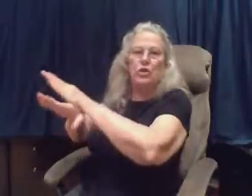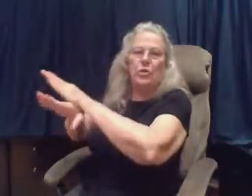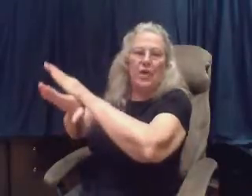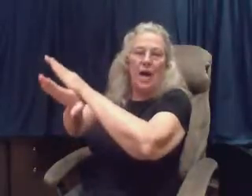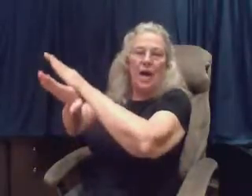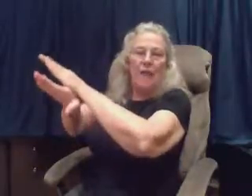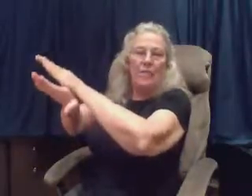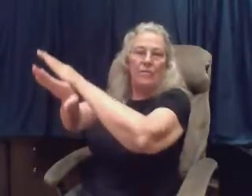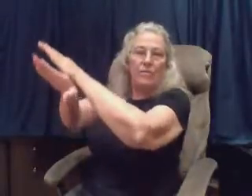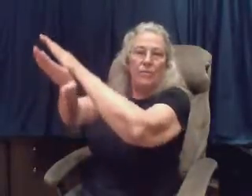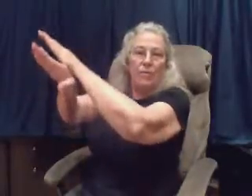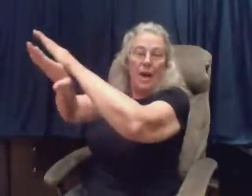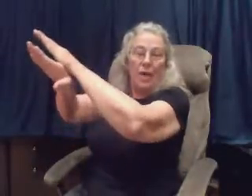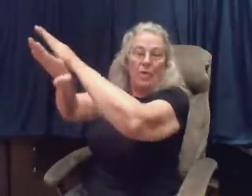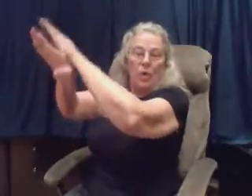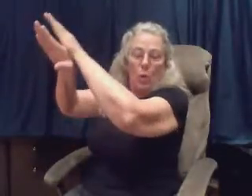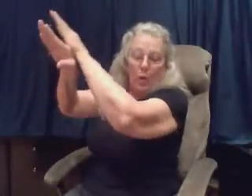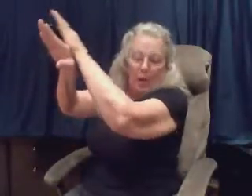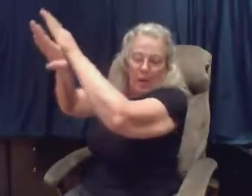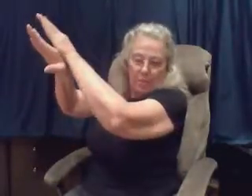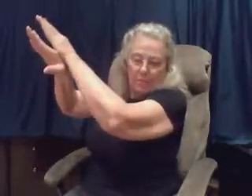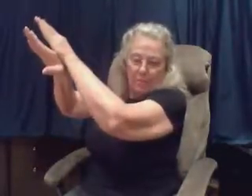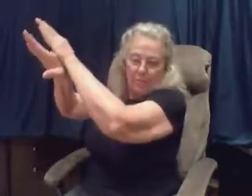the height of the ground going up.